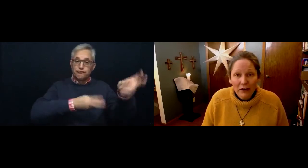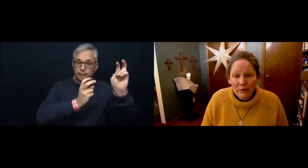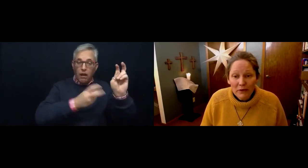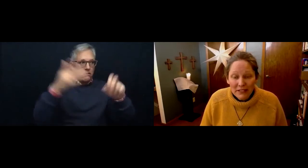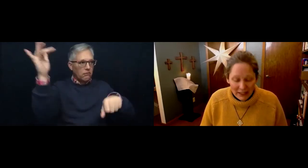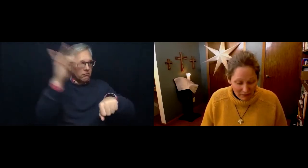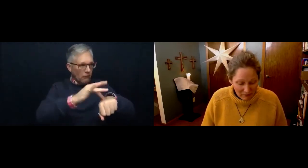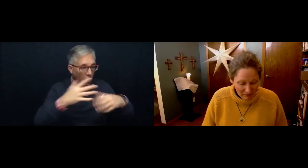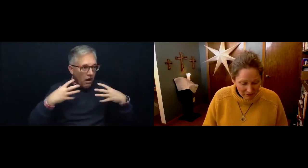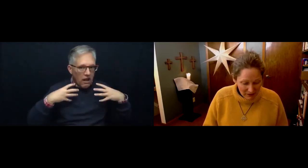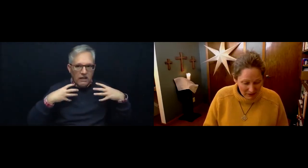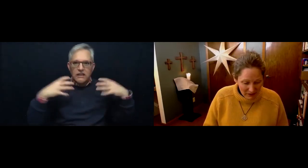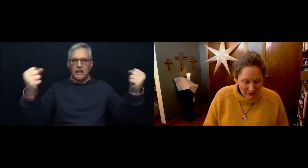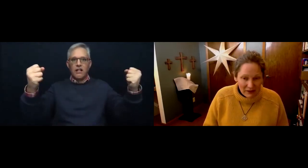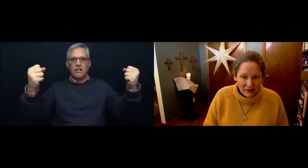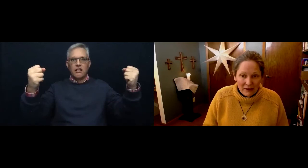our community.